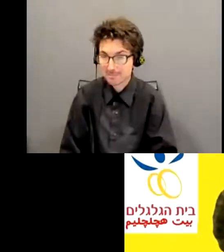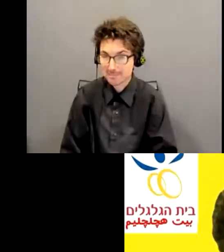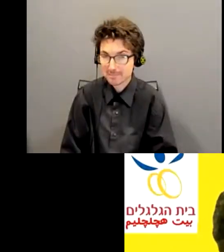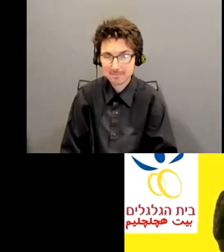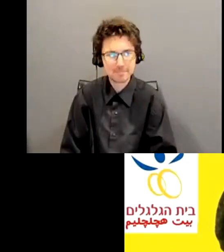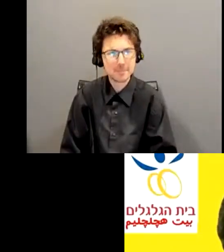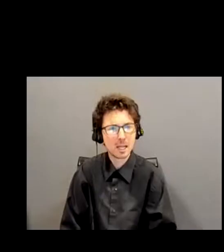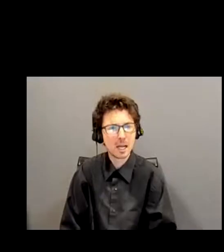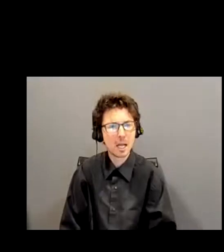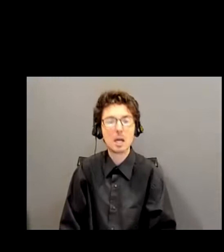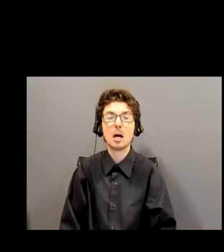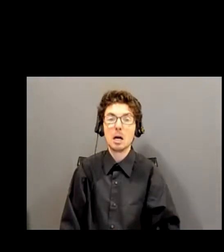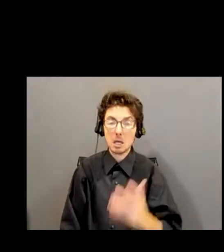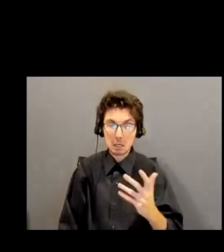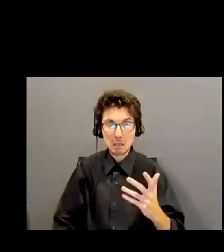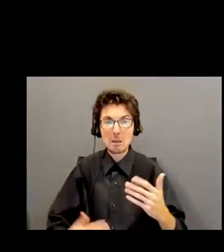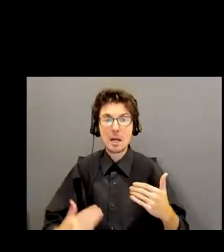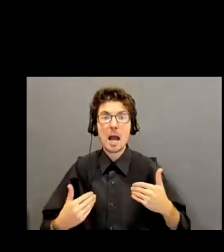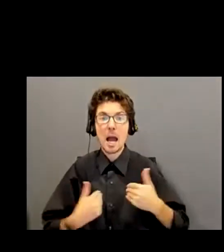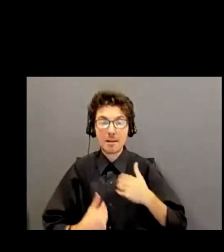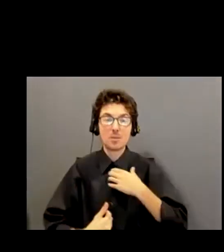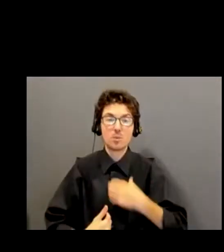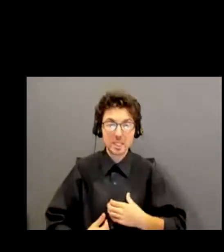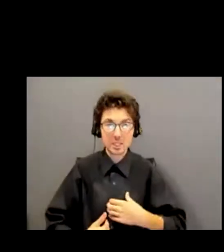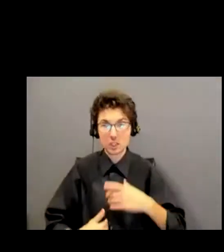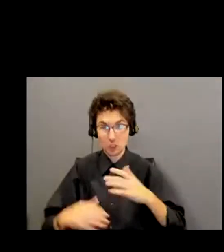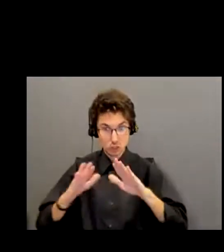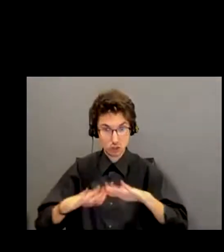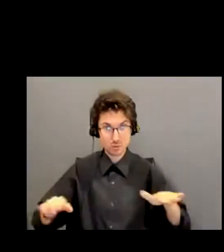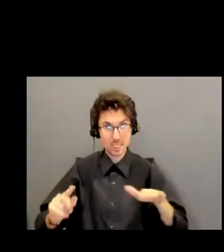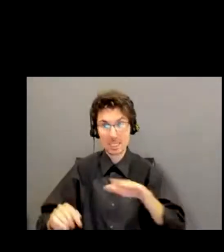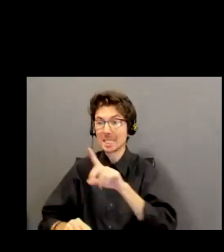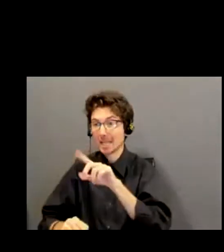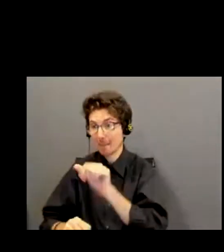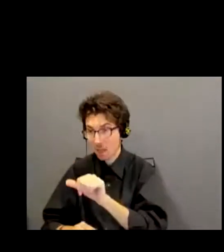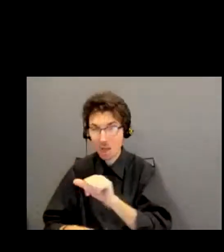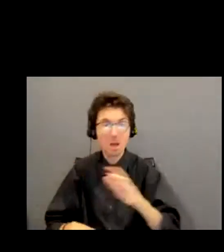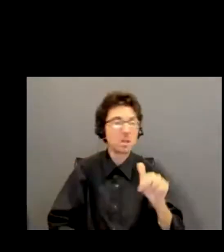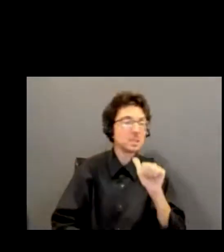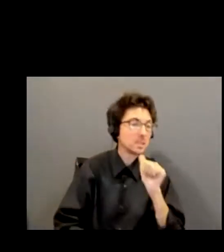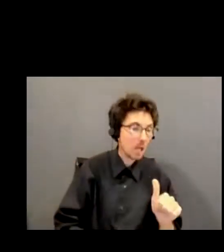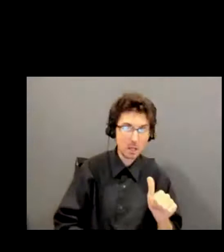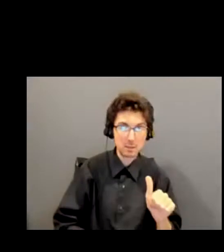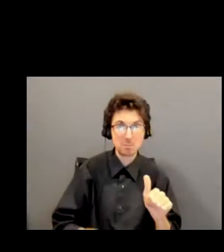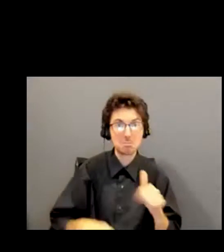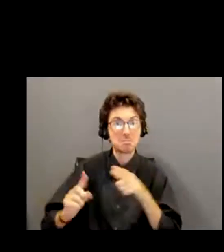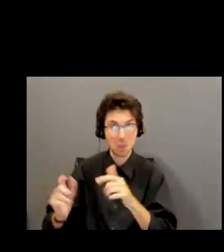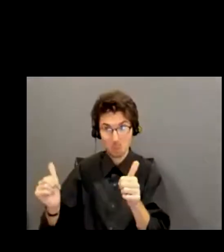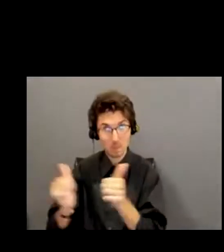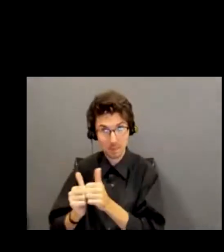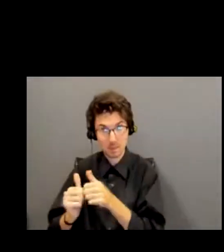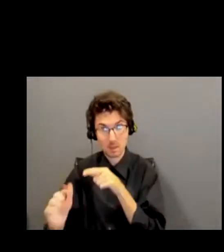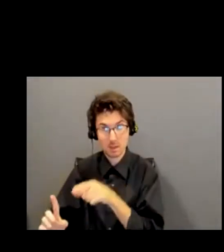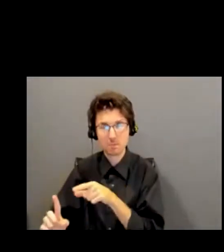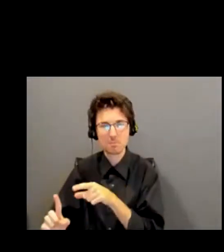I have a wish for children with disabilities and a wish for children without disabilities. For the children with disabilities, I wish that